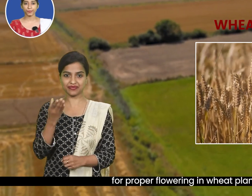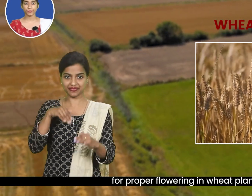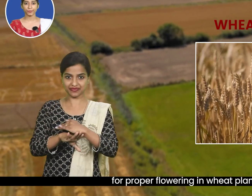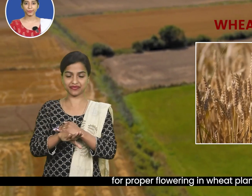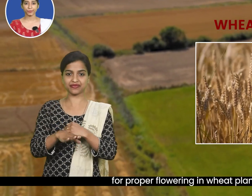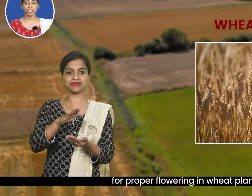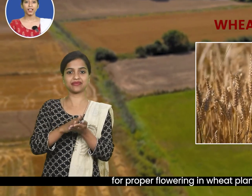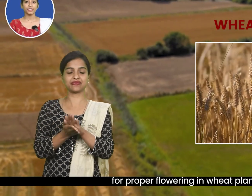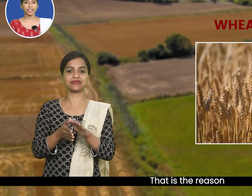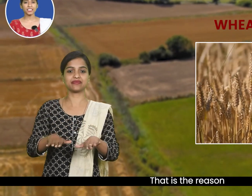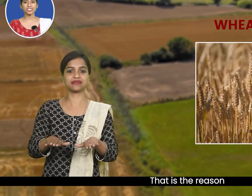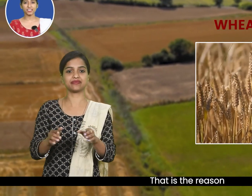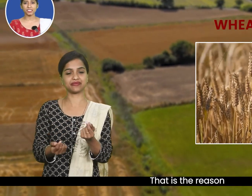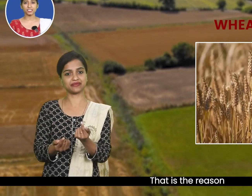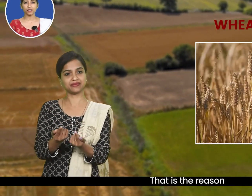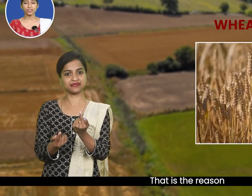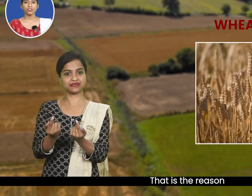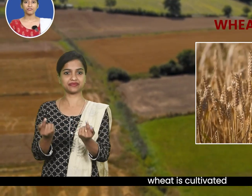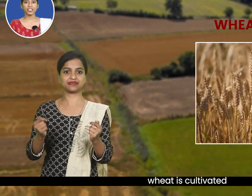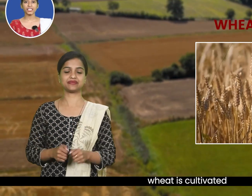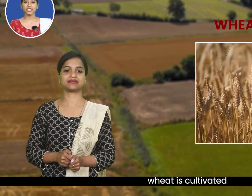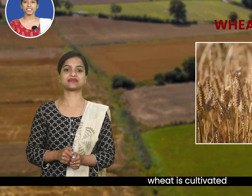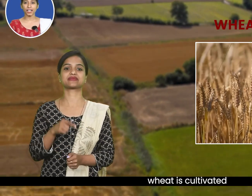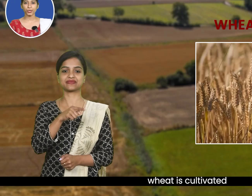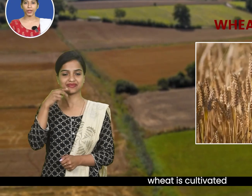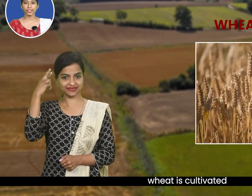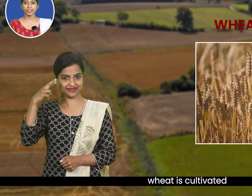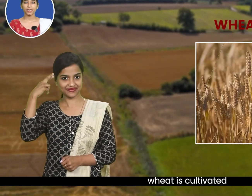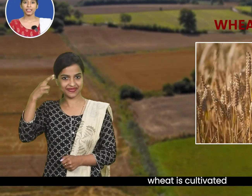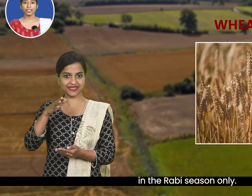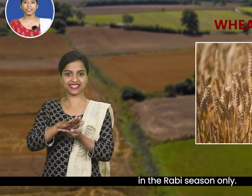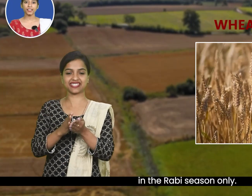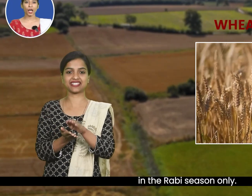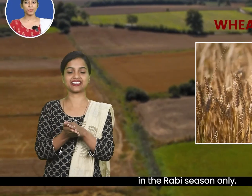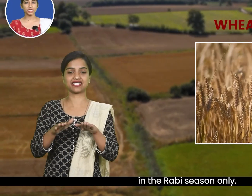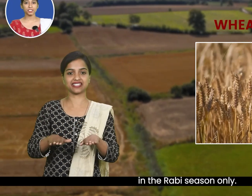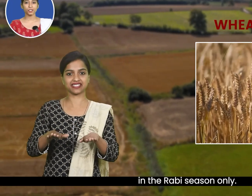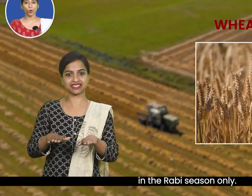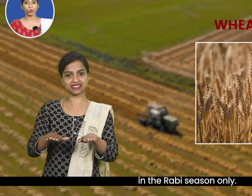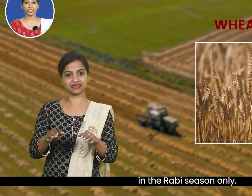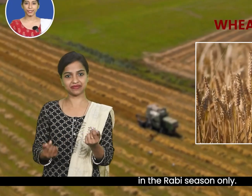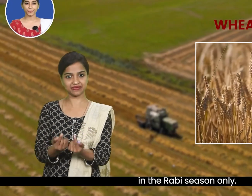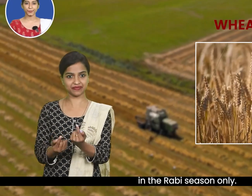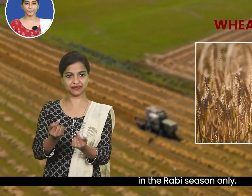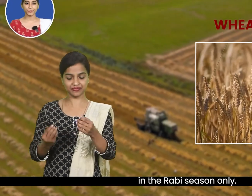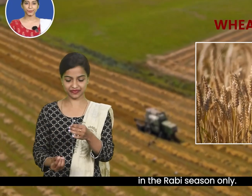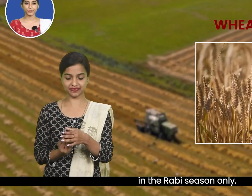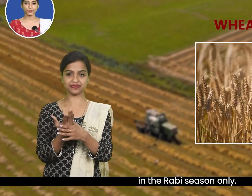plants. That is the reason wheat is cultivated in the rabi season